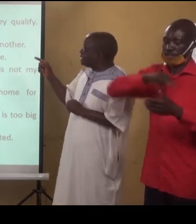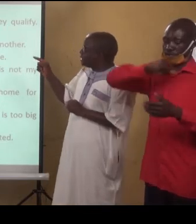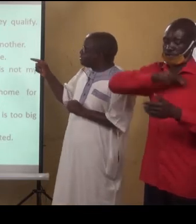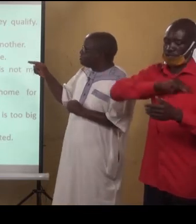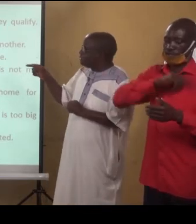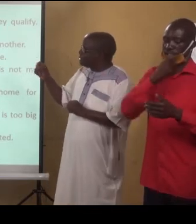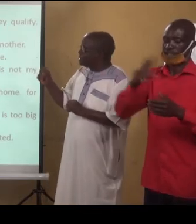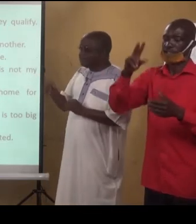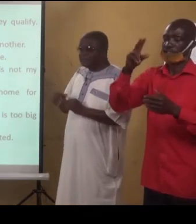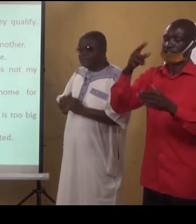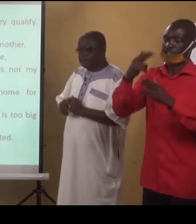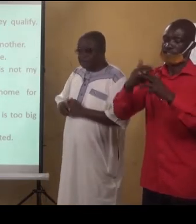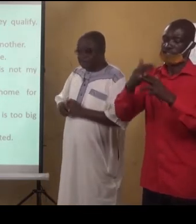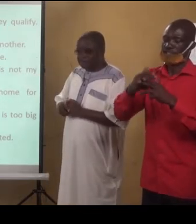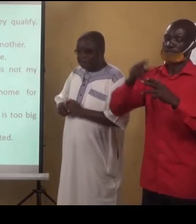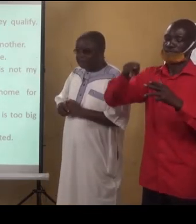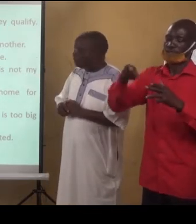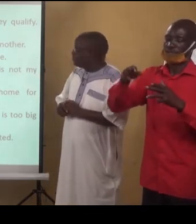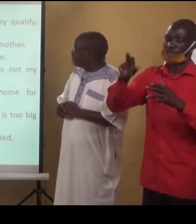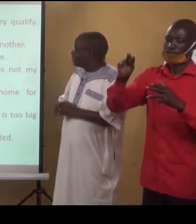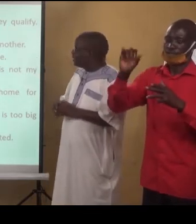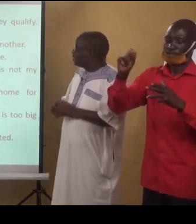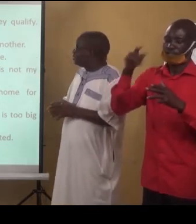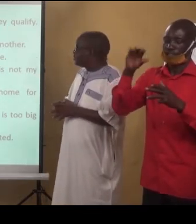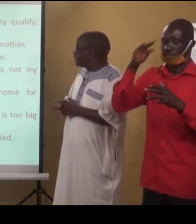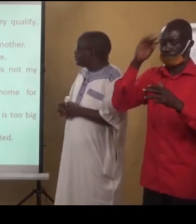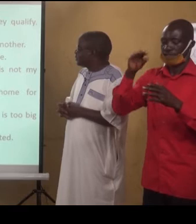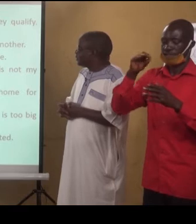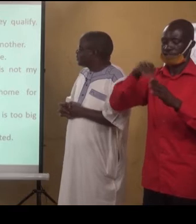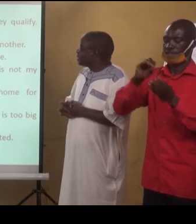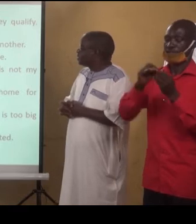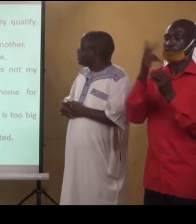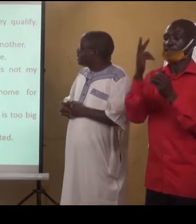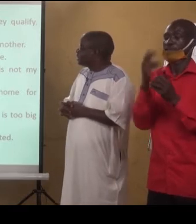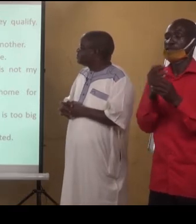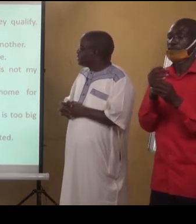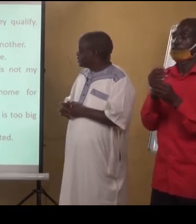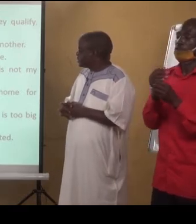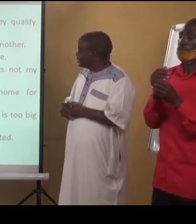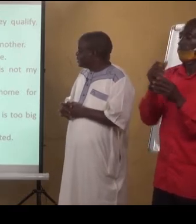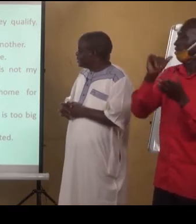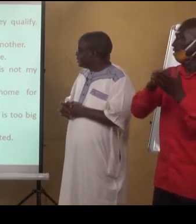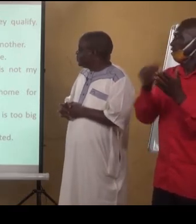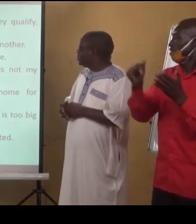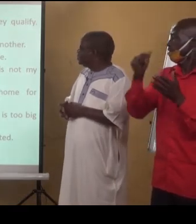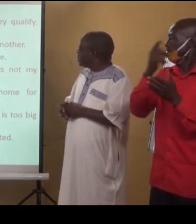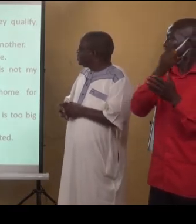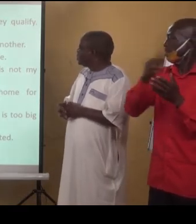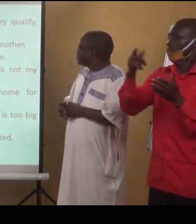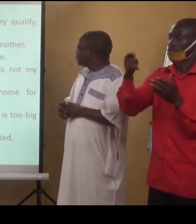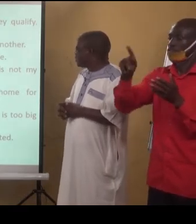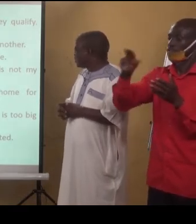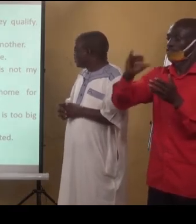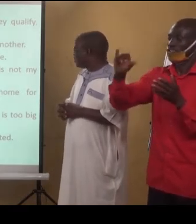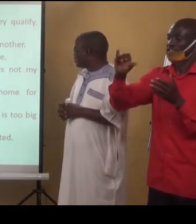qualifying the noun phrase the man. In number three, Grilled meat, which many